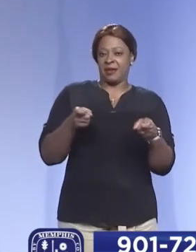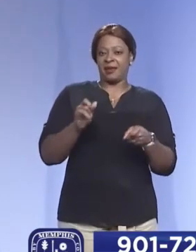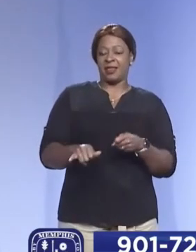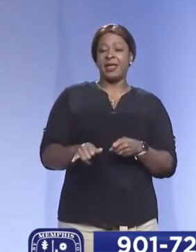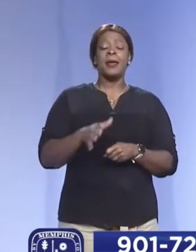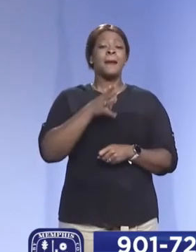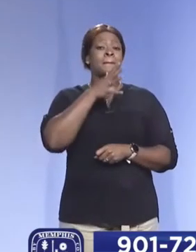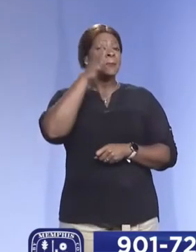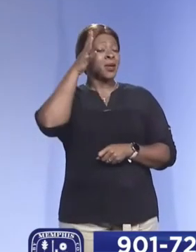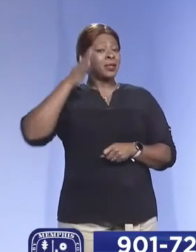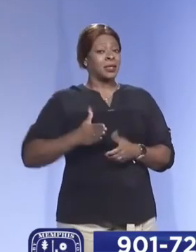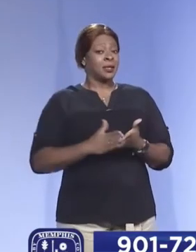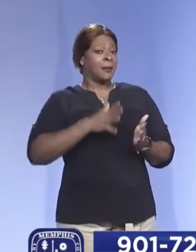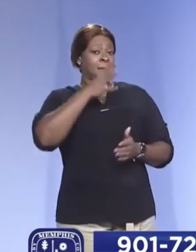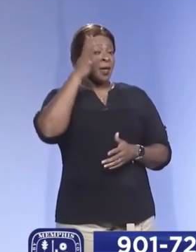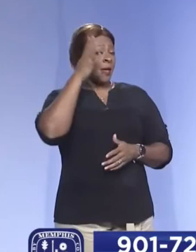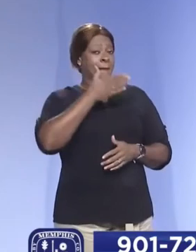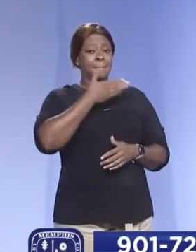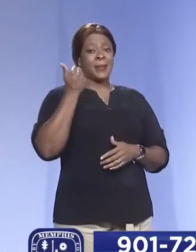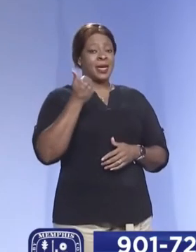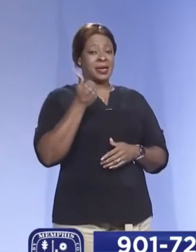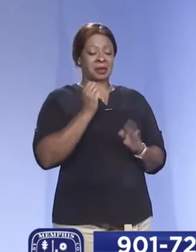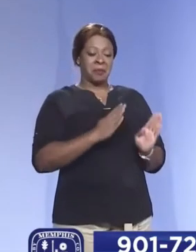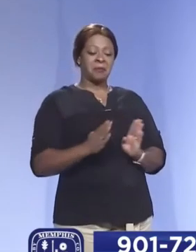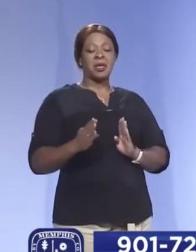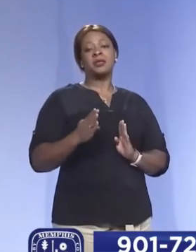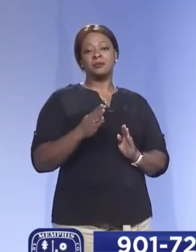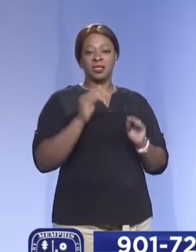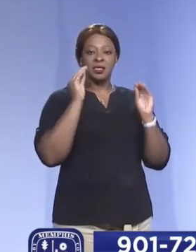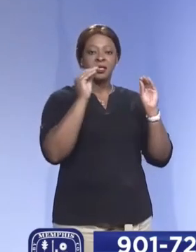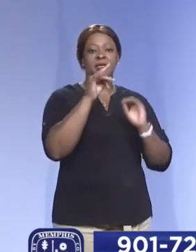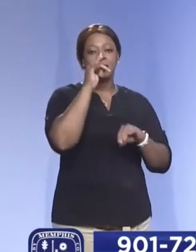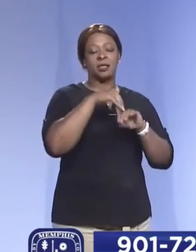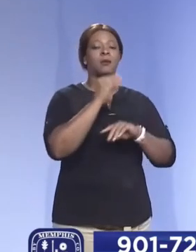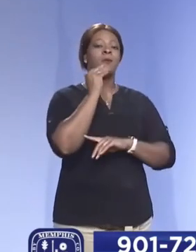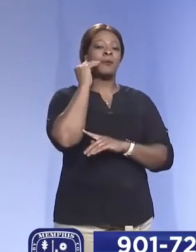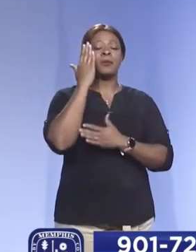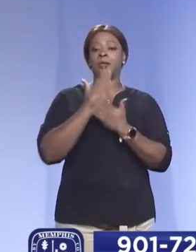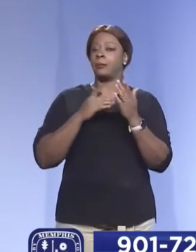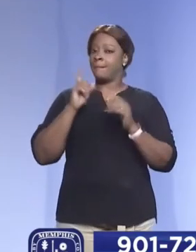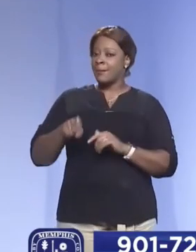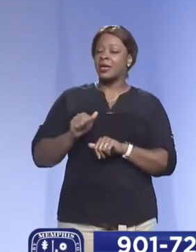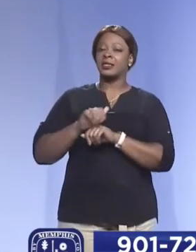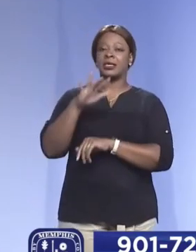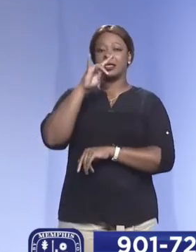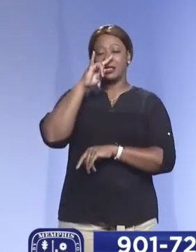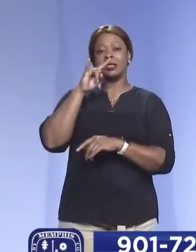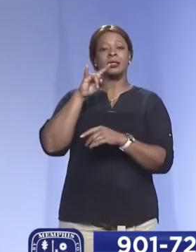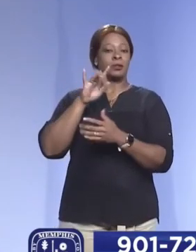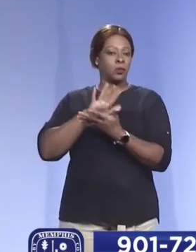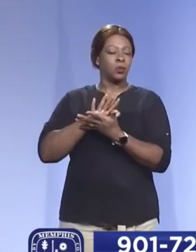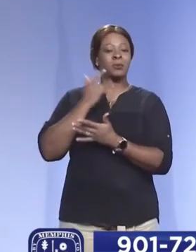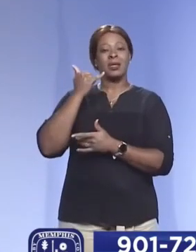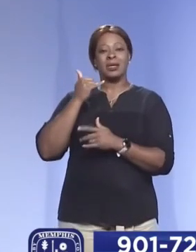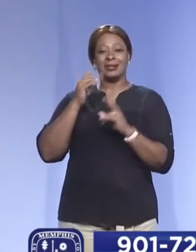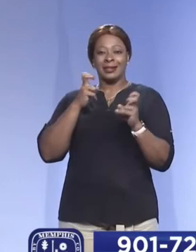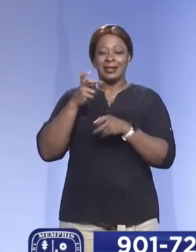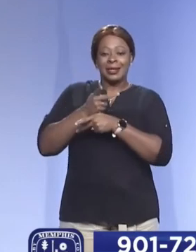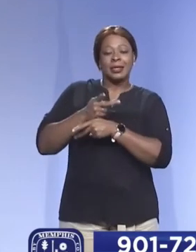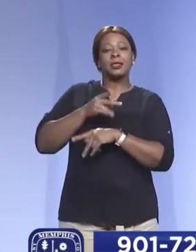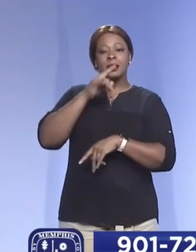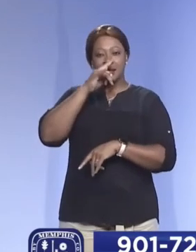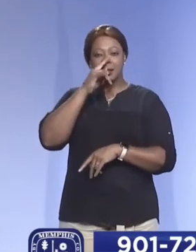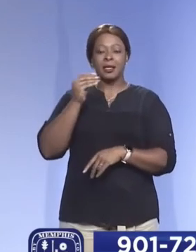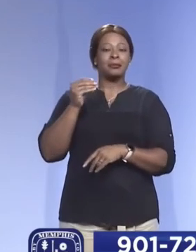parental side, some parents may be better equipped for virtual learning, and some may need to send their kids to school because of issues with childcare